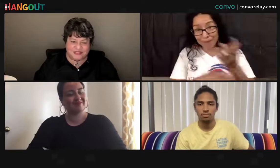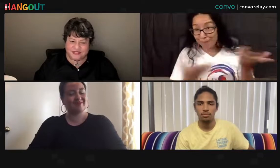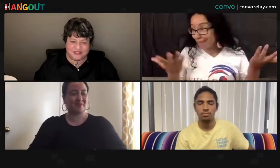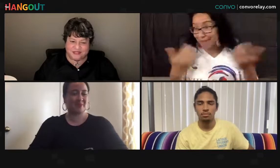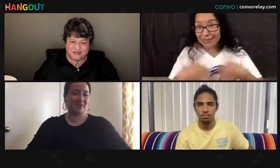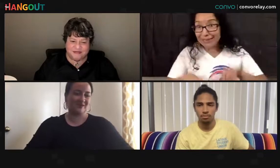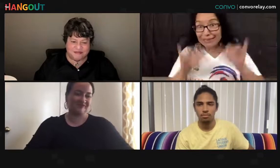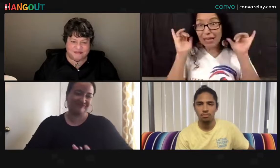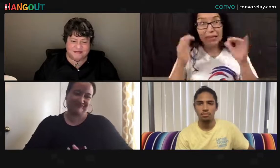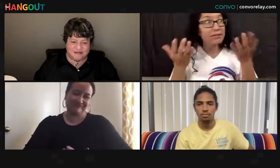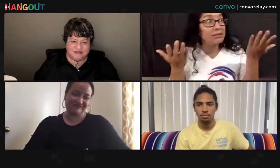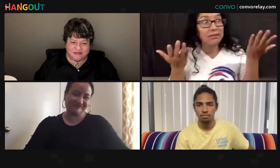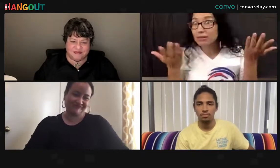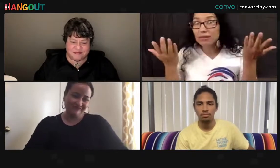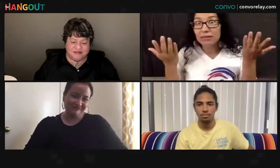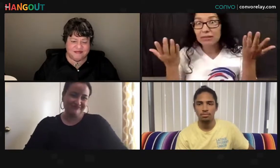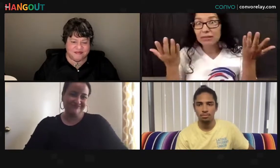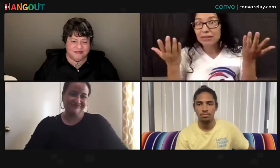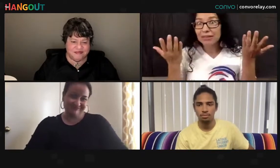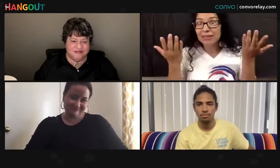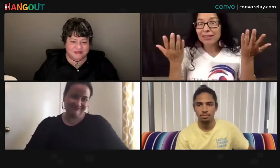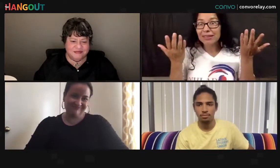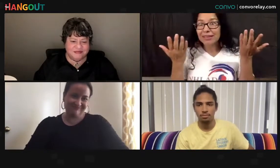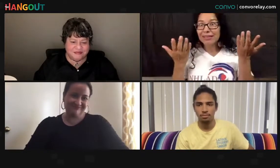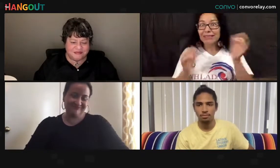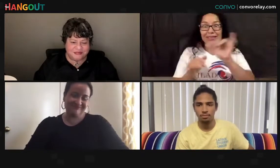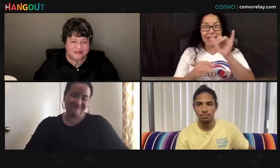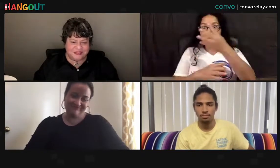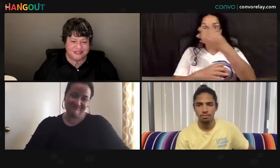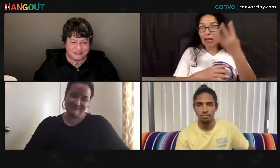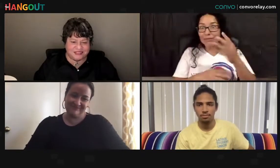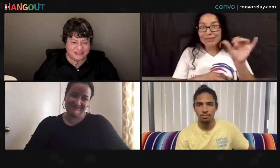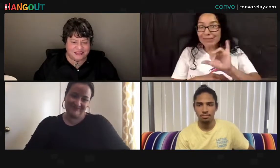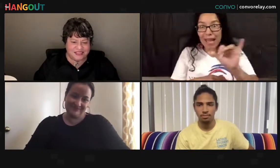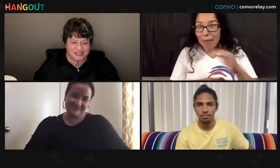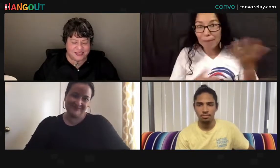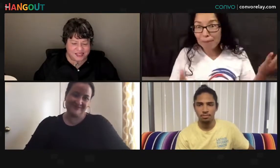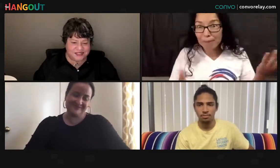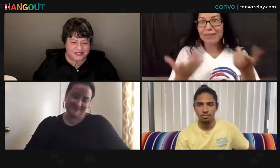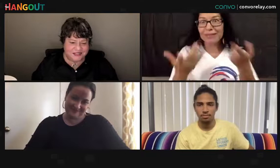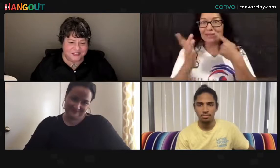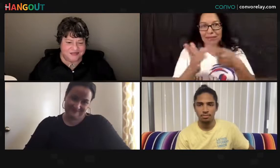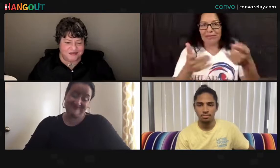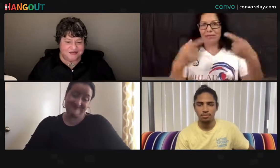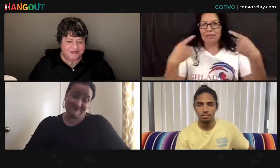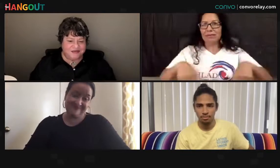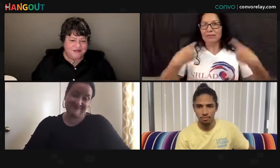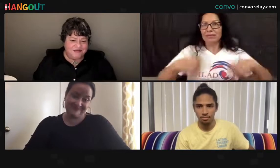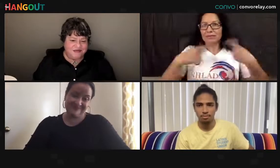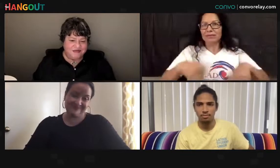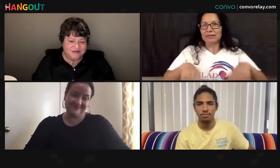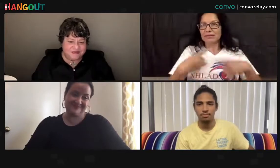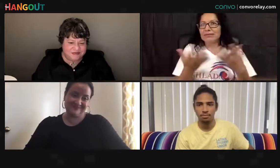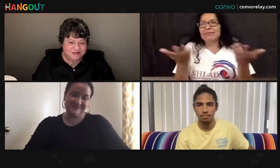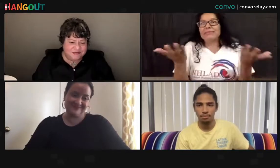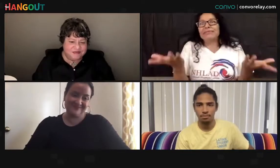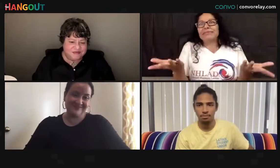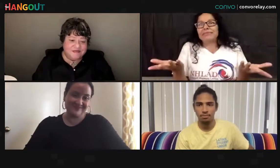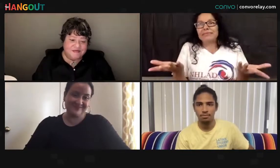after BLM, Black Lives Matter, there still has not been tremendous improvement because we still have same issues with